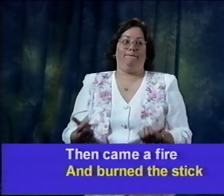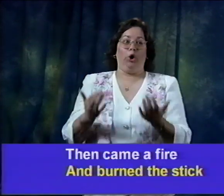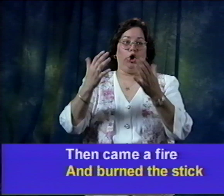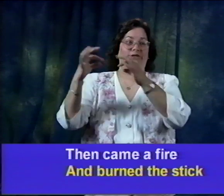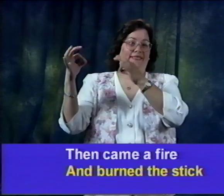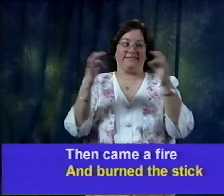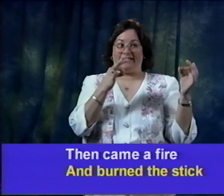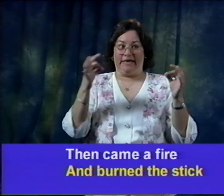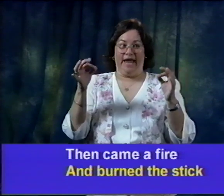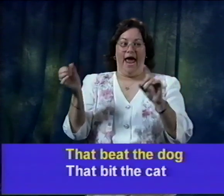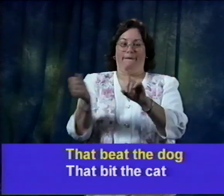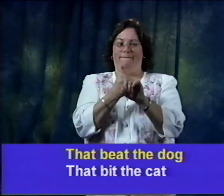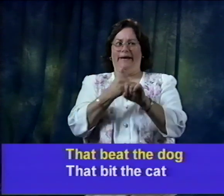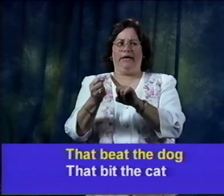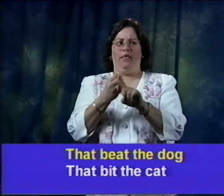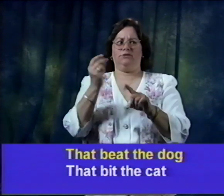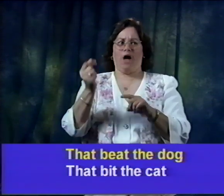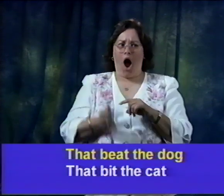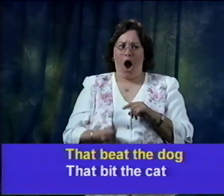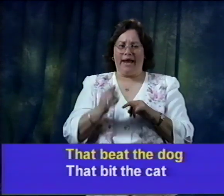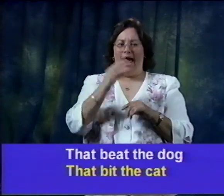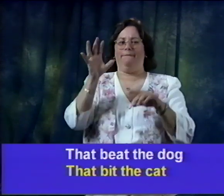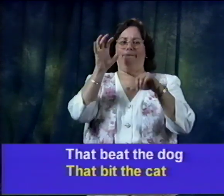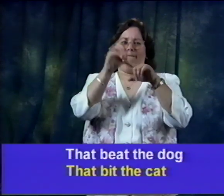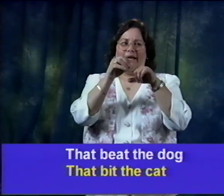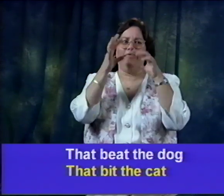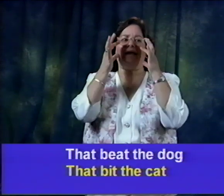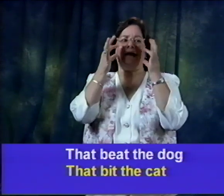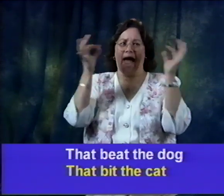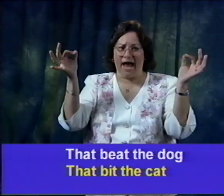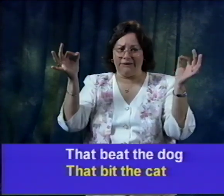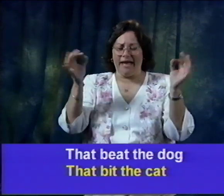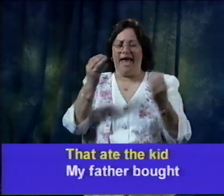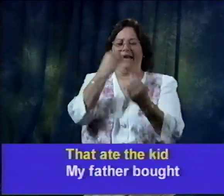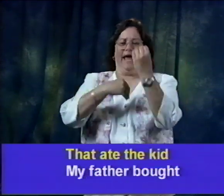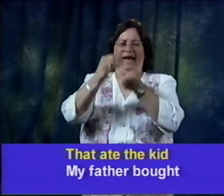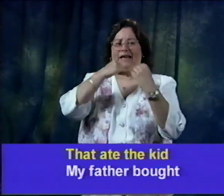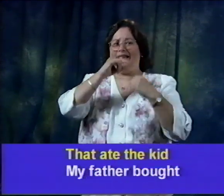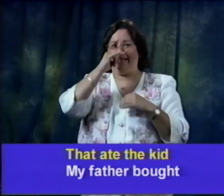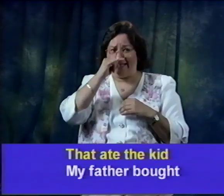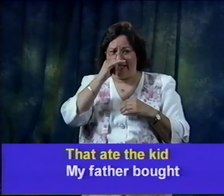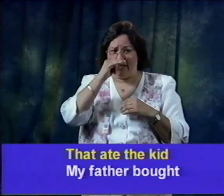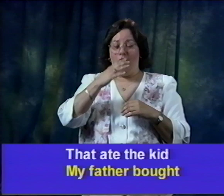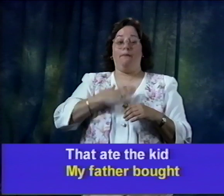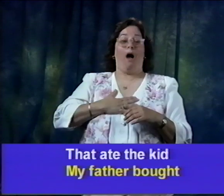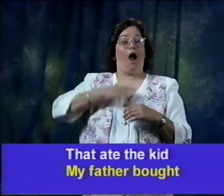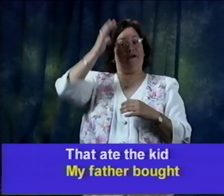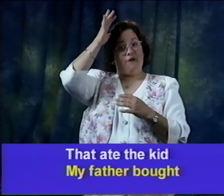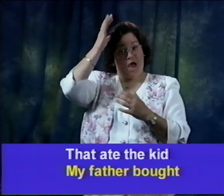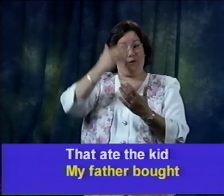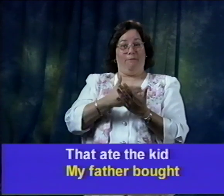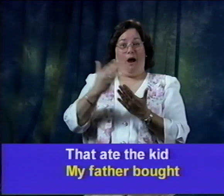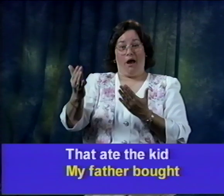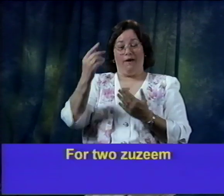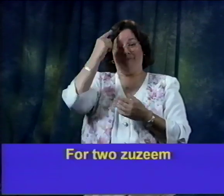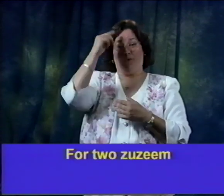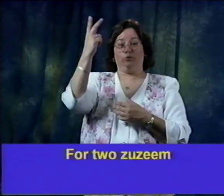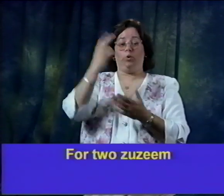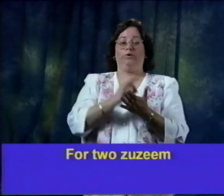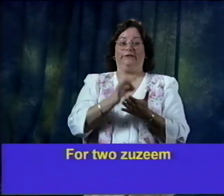and burned the stick that beat the dog that bit the cat that ate the kid. My father bought for 2